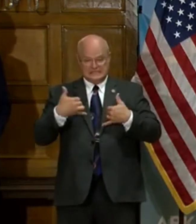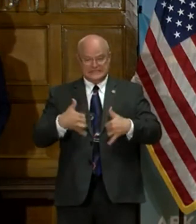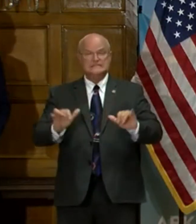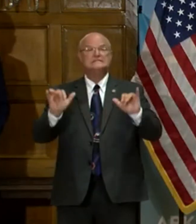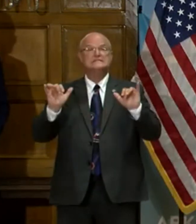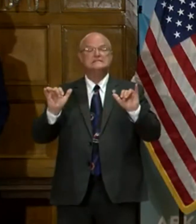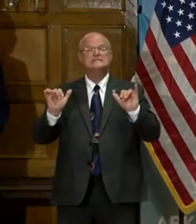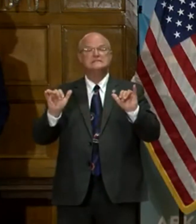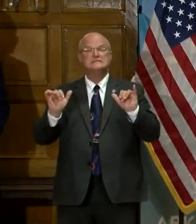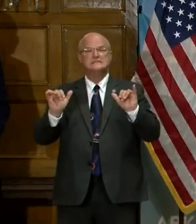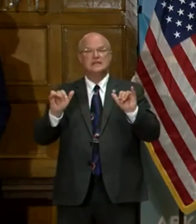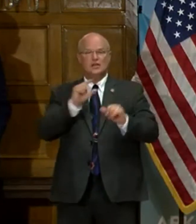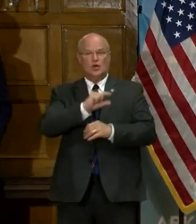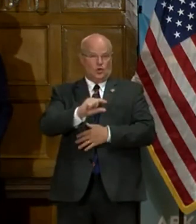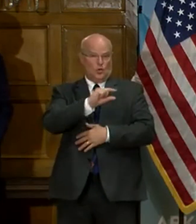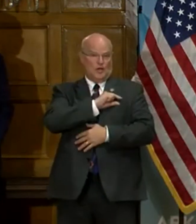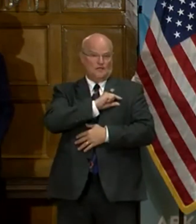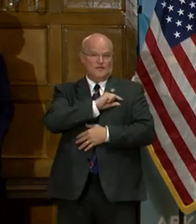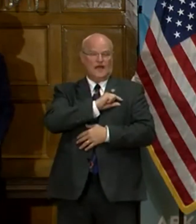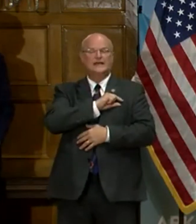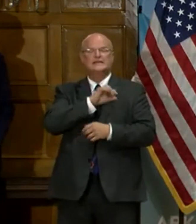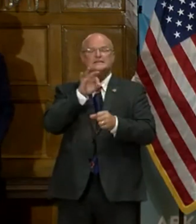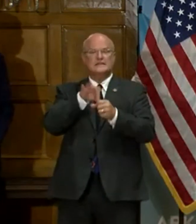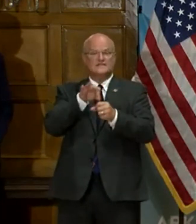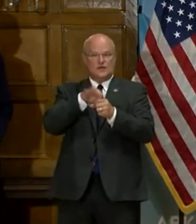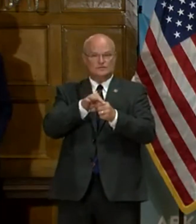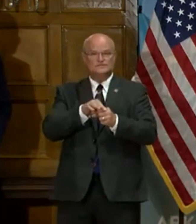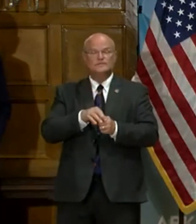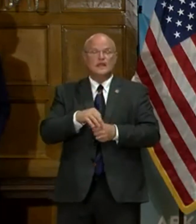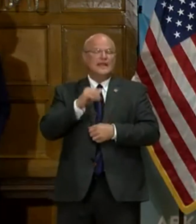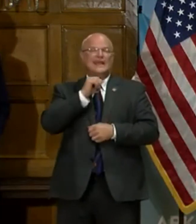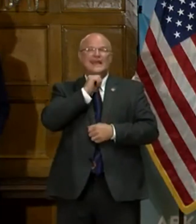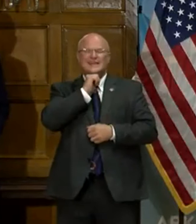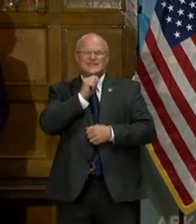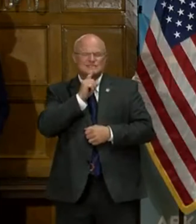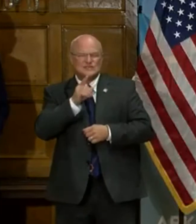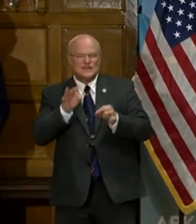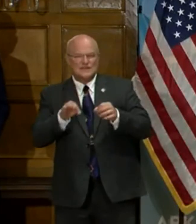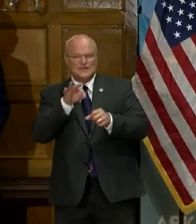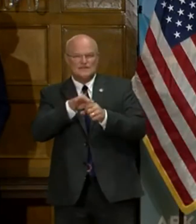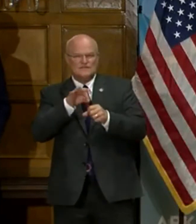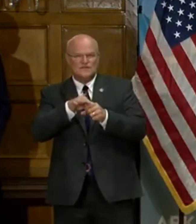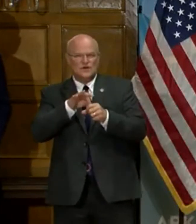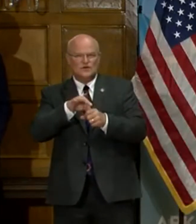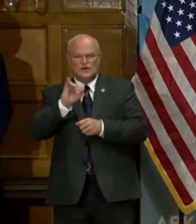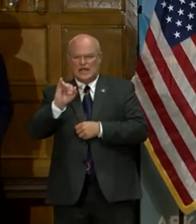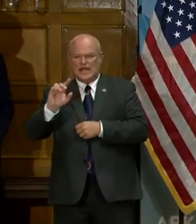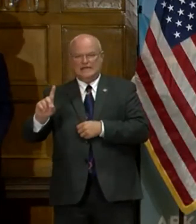still a qualified elector. And you're not certain if there's a voter